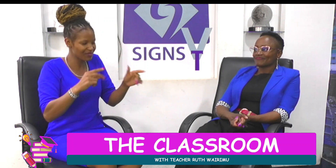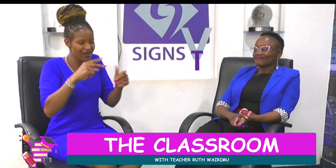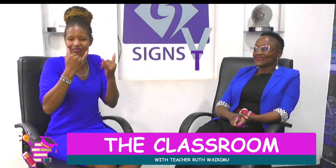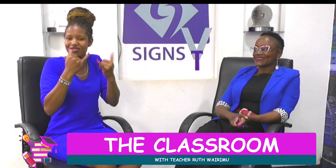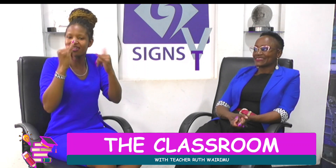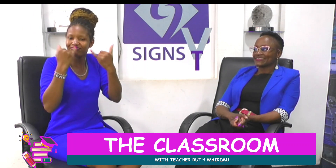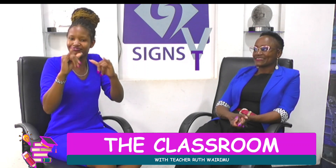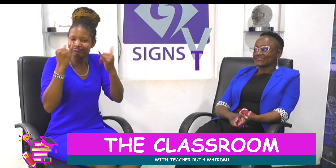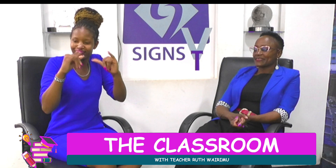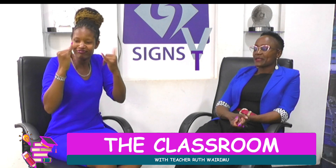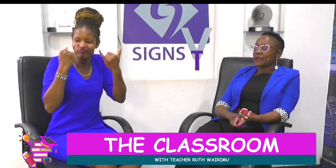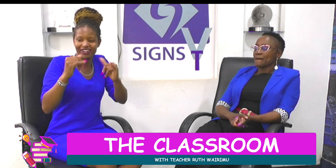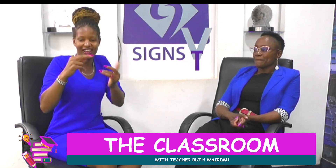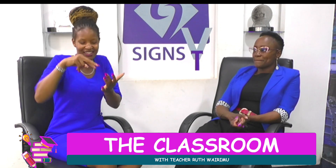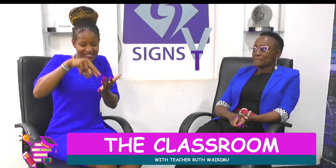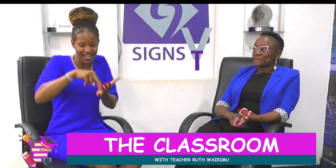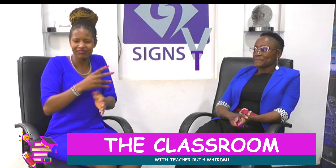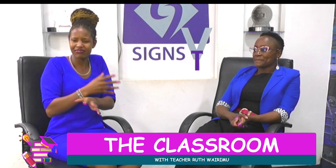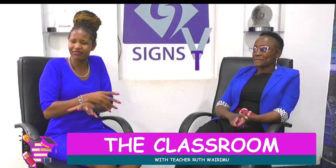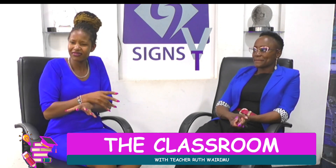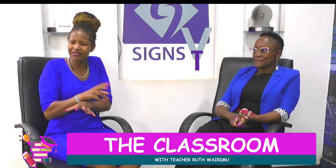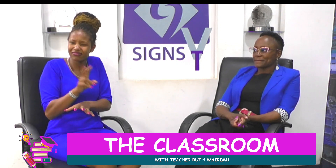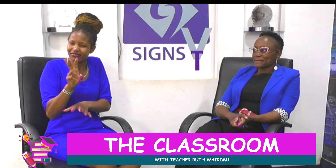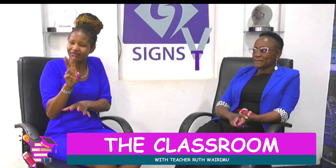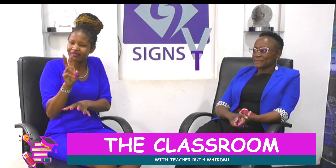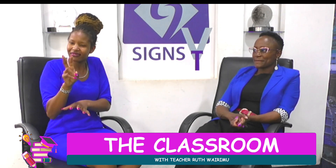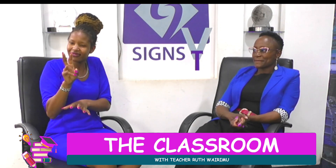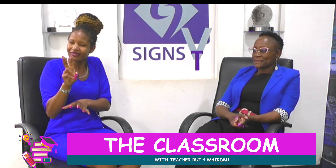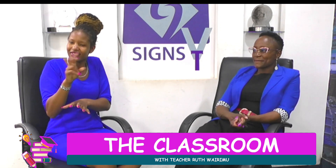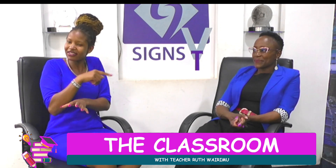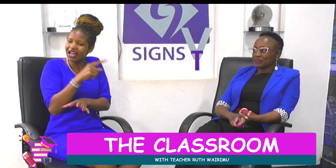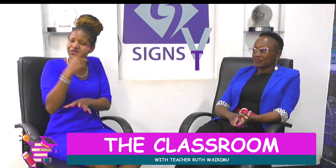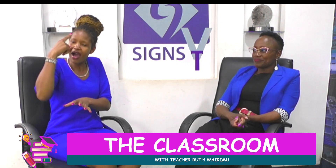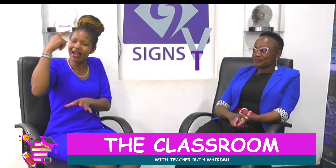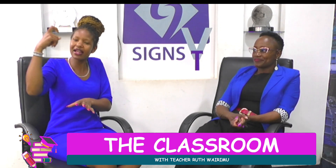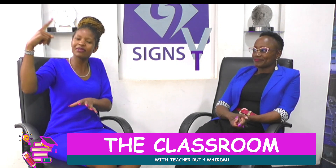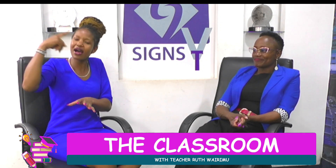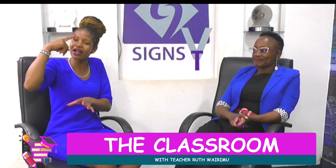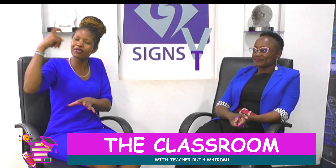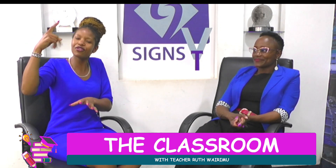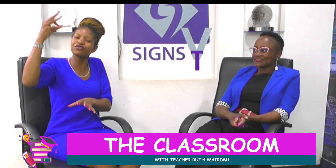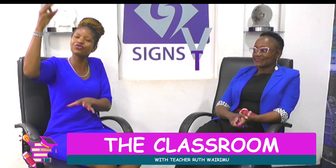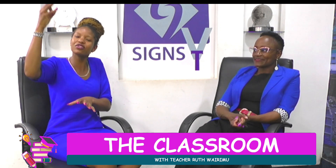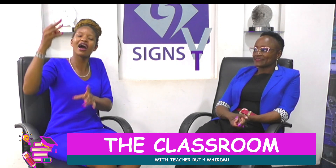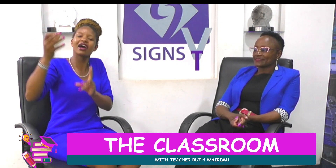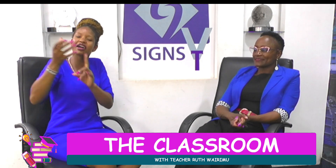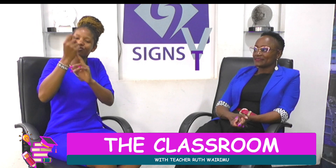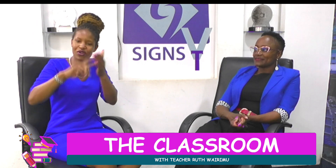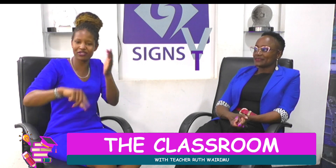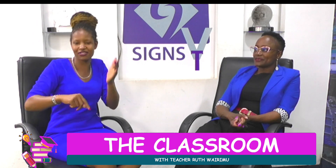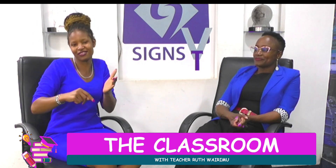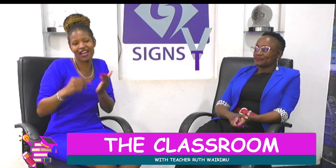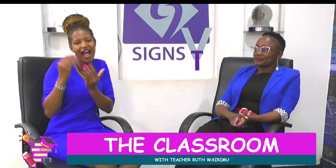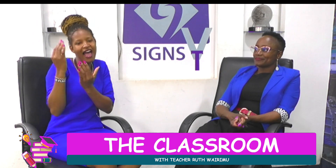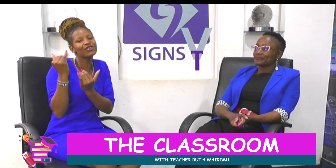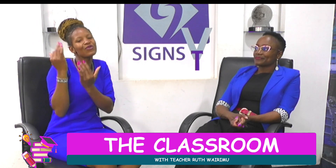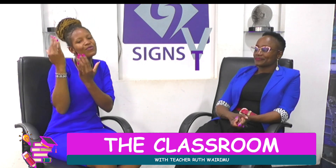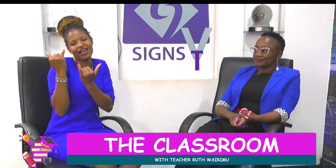during the preaching, watching the services, trying to follow along with the